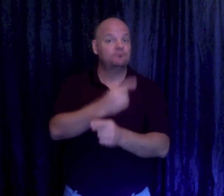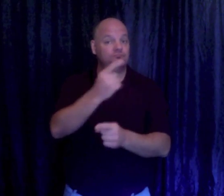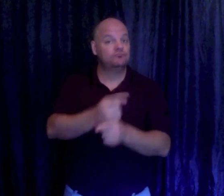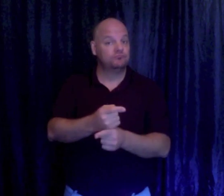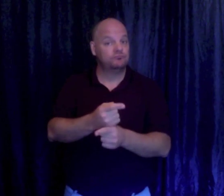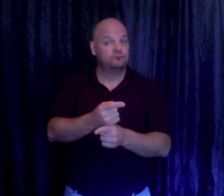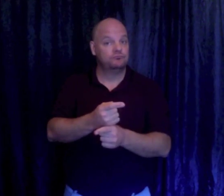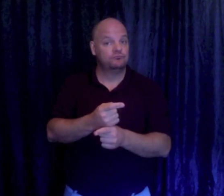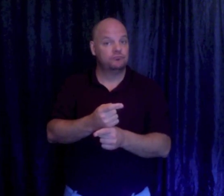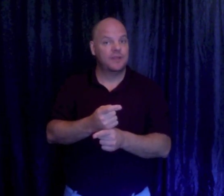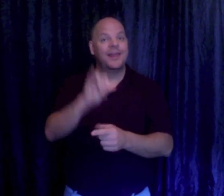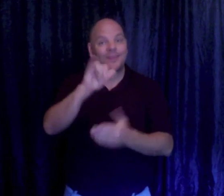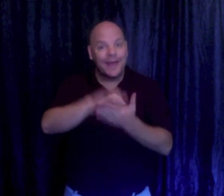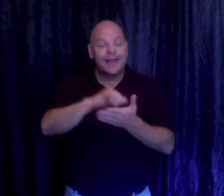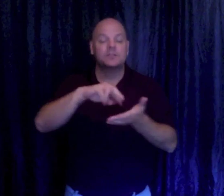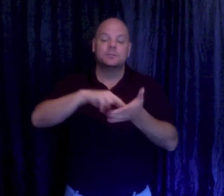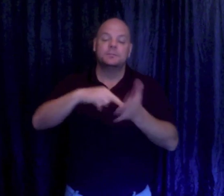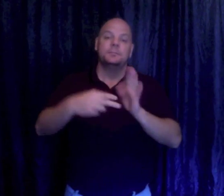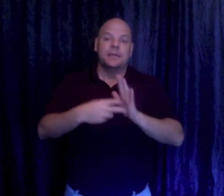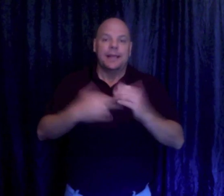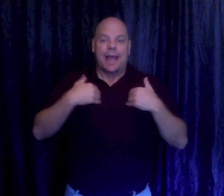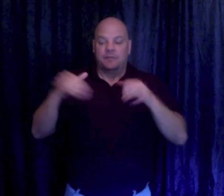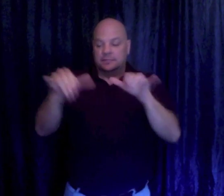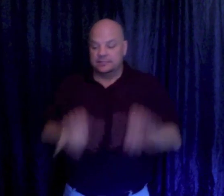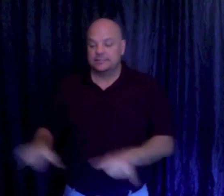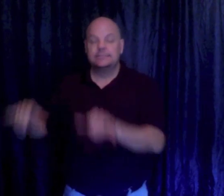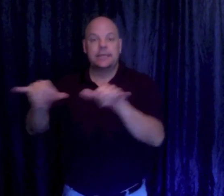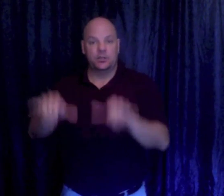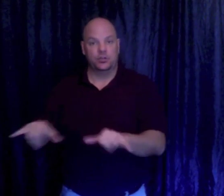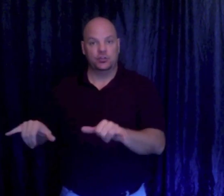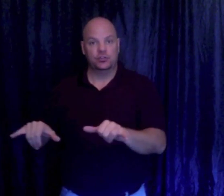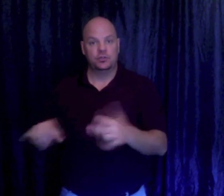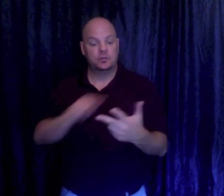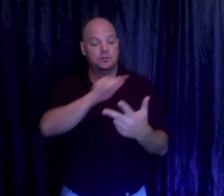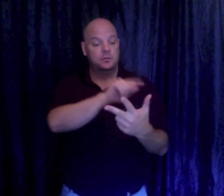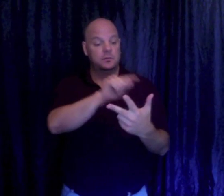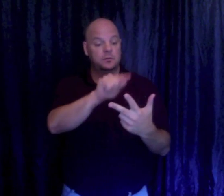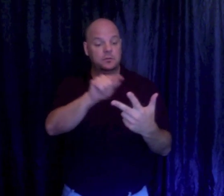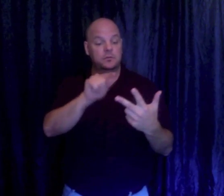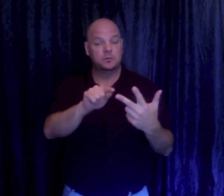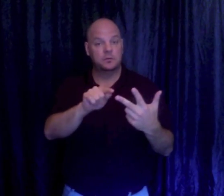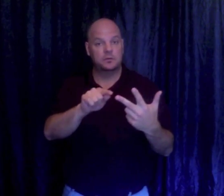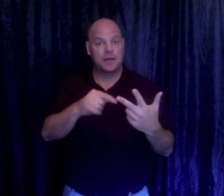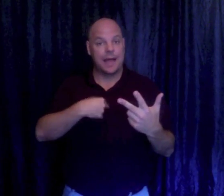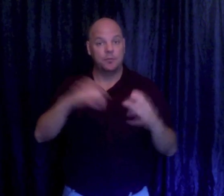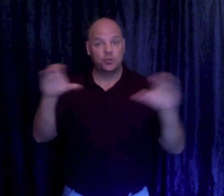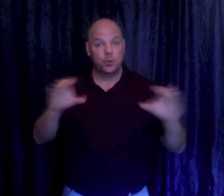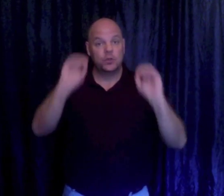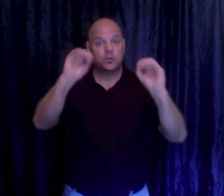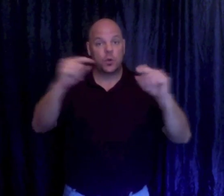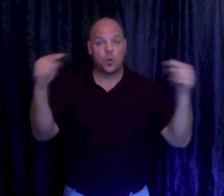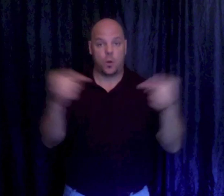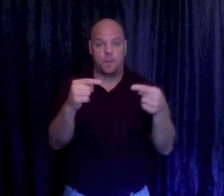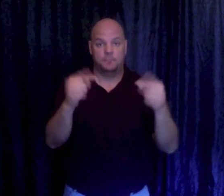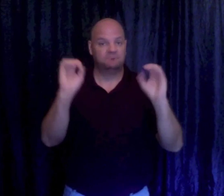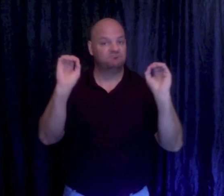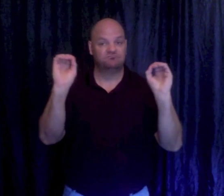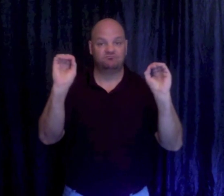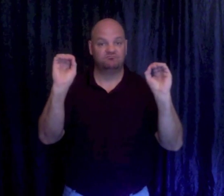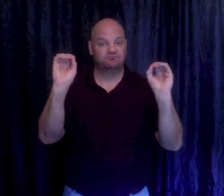That's what I mean about having a standard. And in any one of those cases, you are not doing any harm. There's no harm there